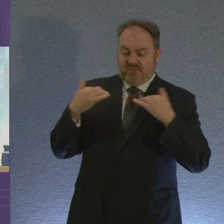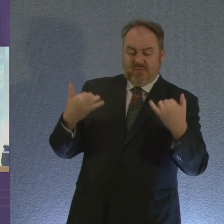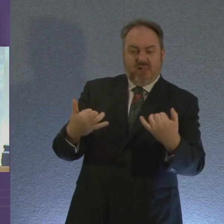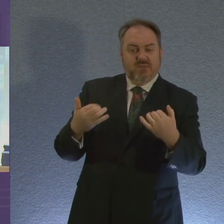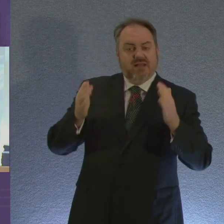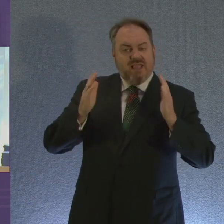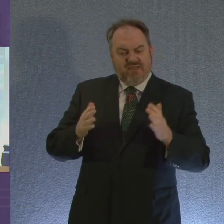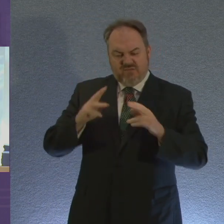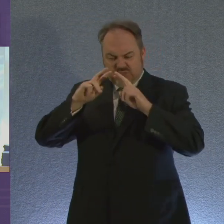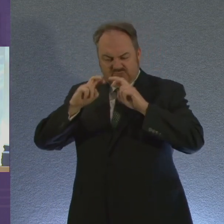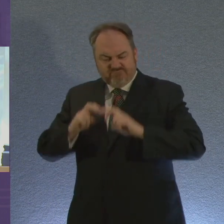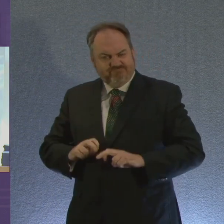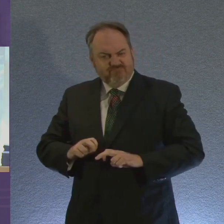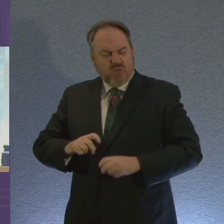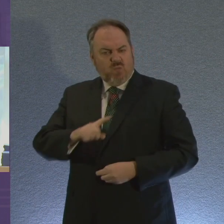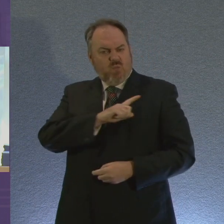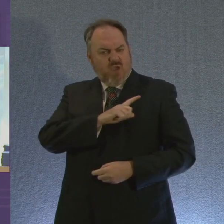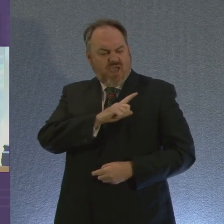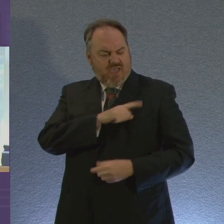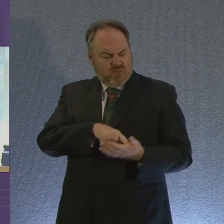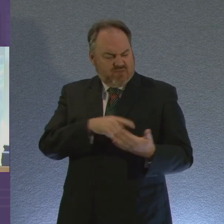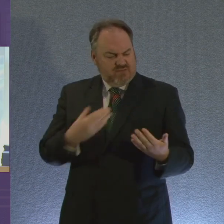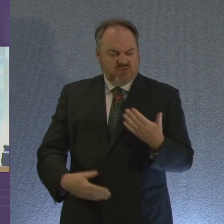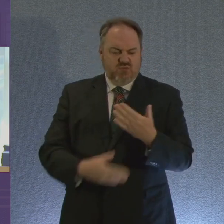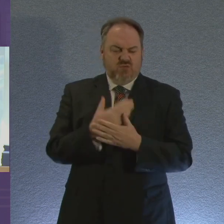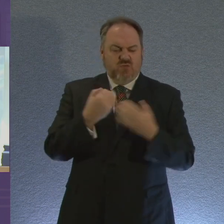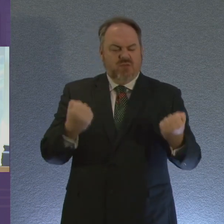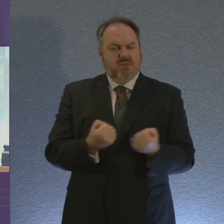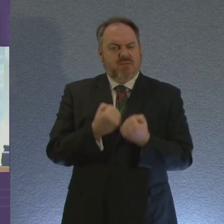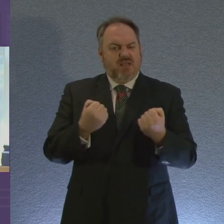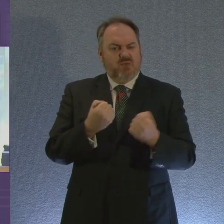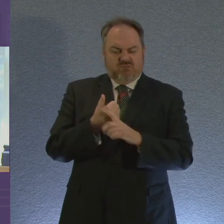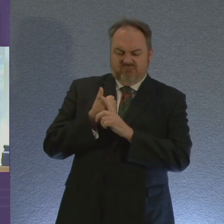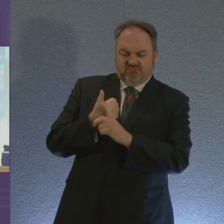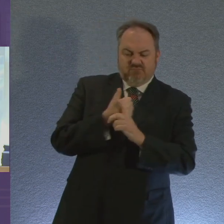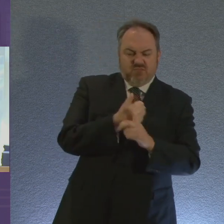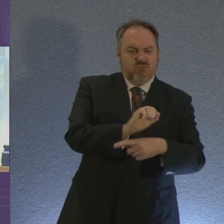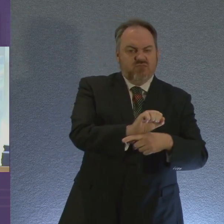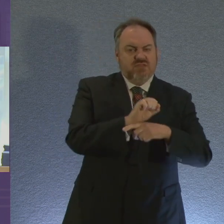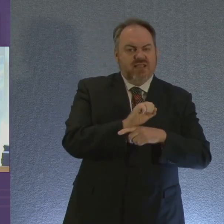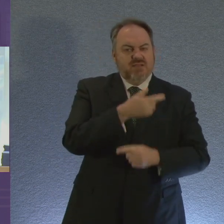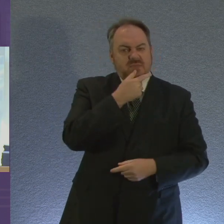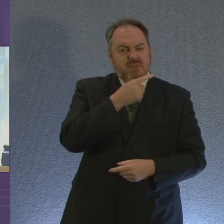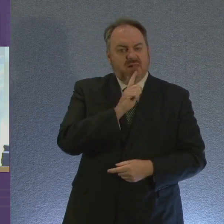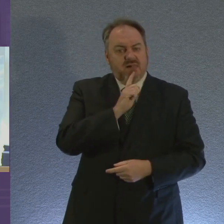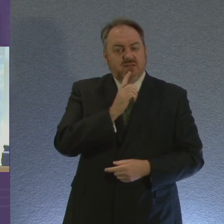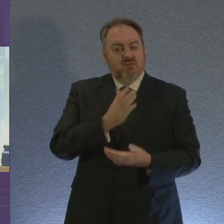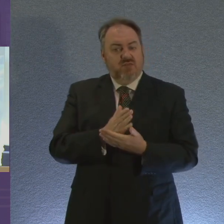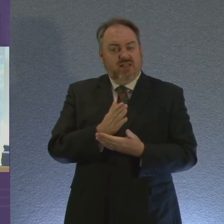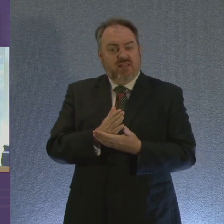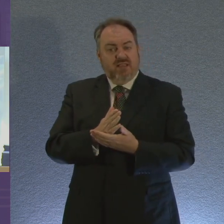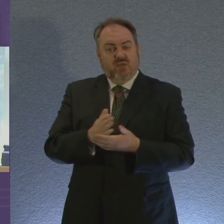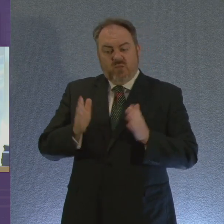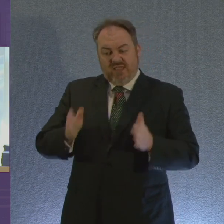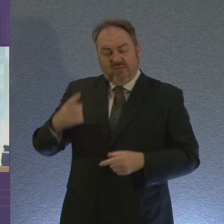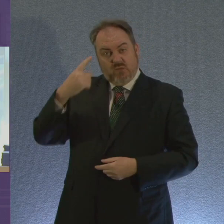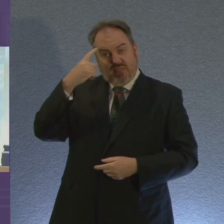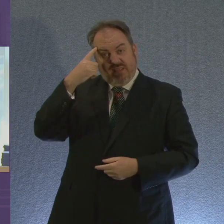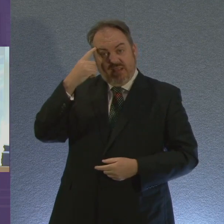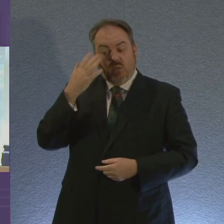the Parliament and, of course, from the Parliament itself. In giving over extraordinary powers to government, our first question should be how we take them